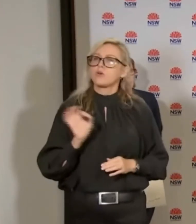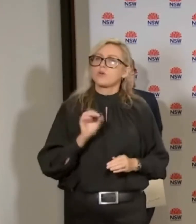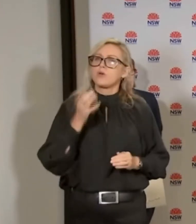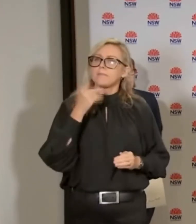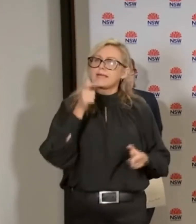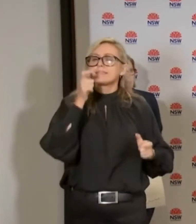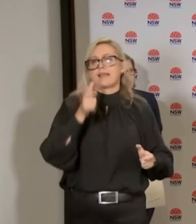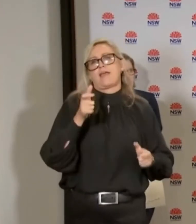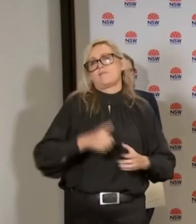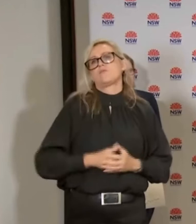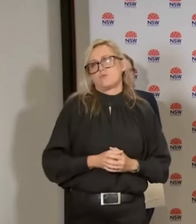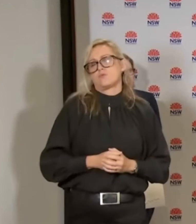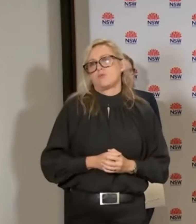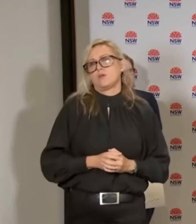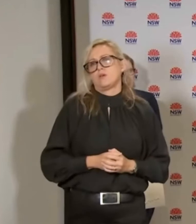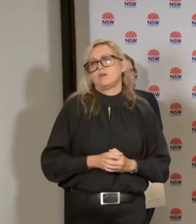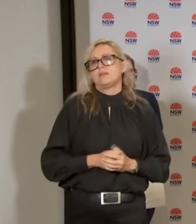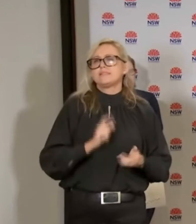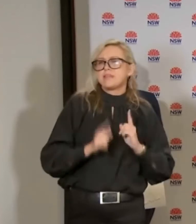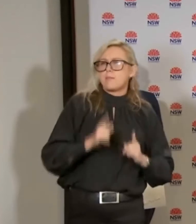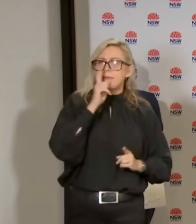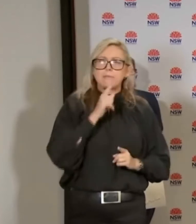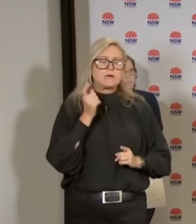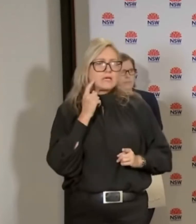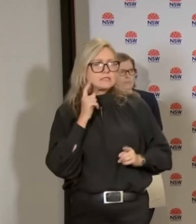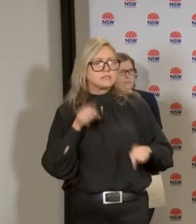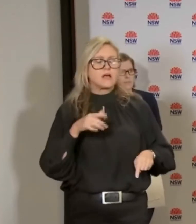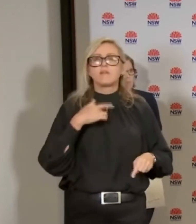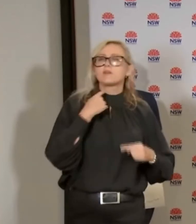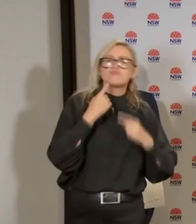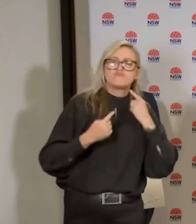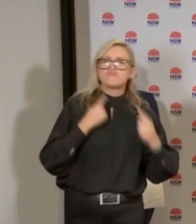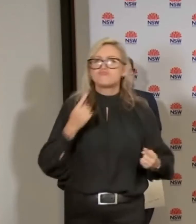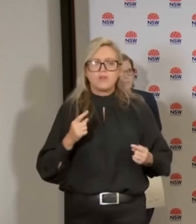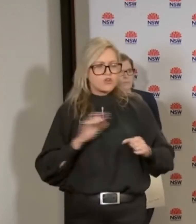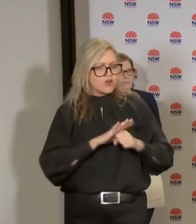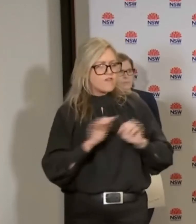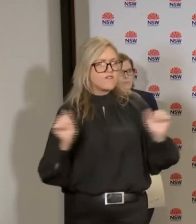an issue right from the word go, but as we open up, we know that more and more people are thinking that it's all over.